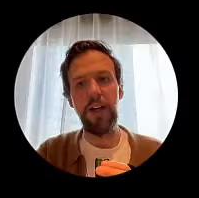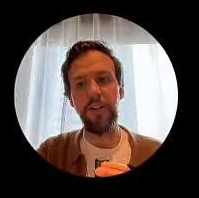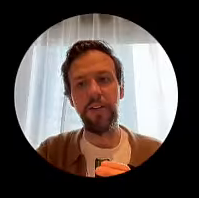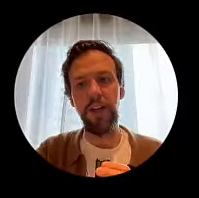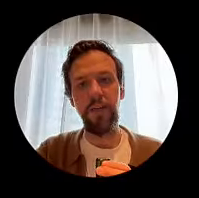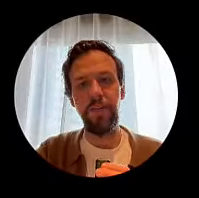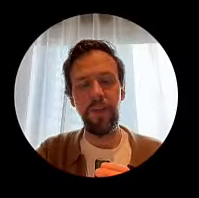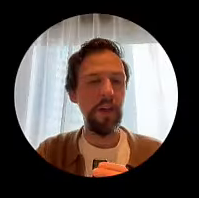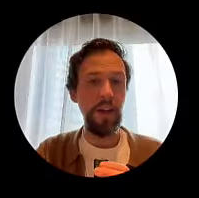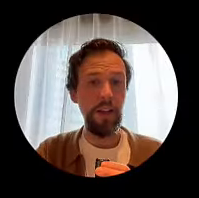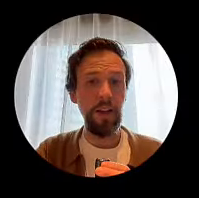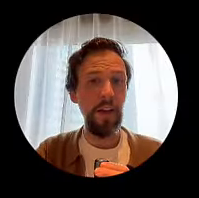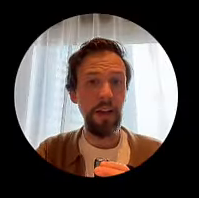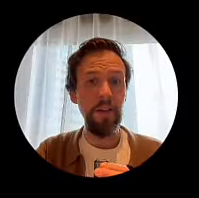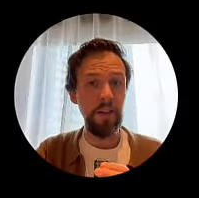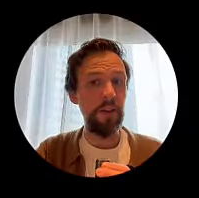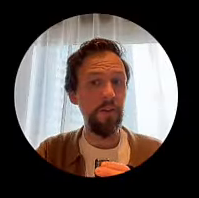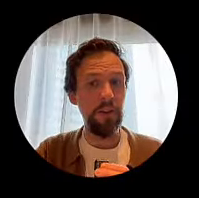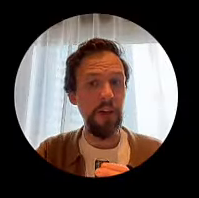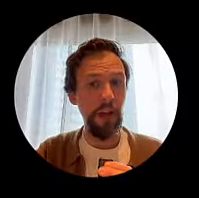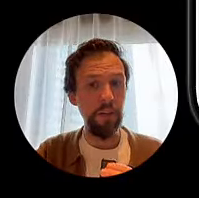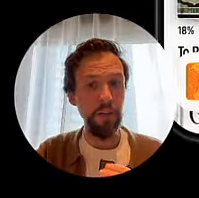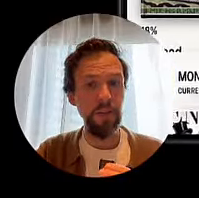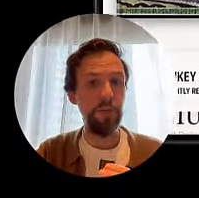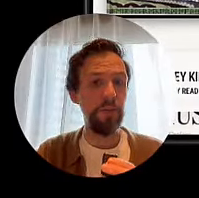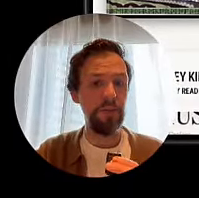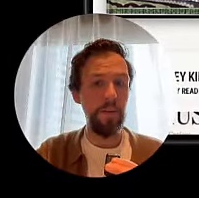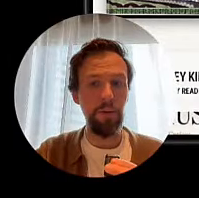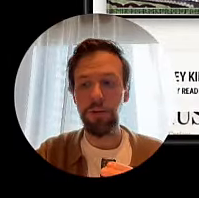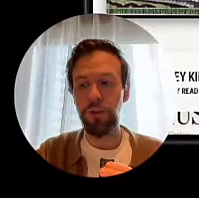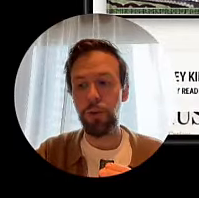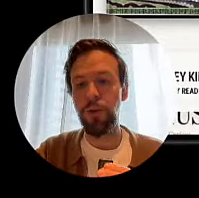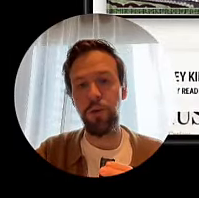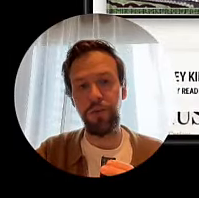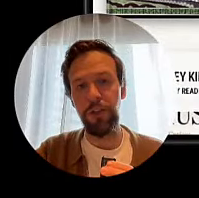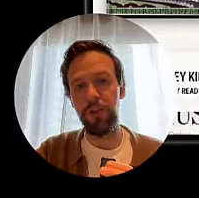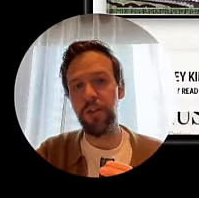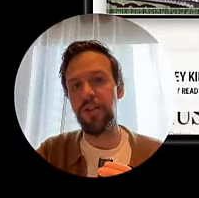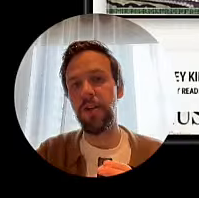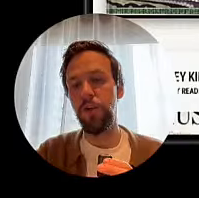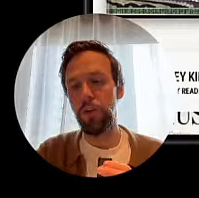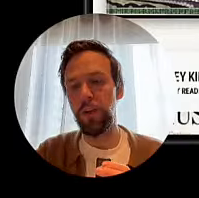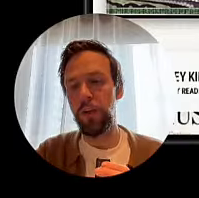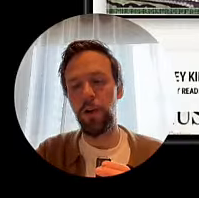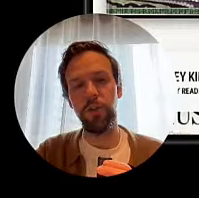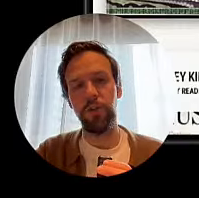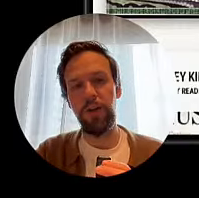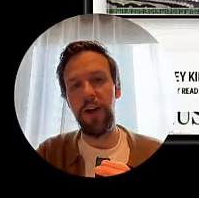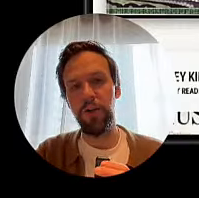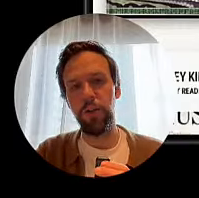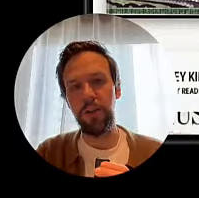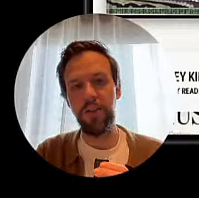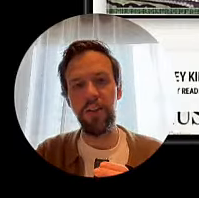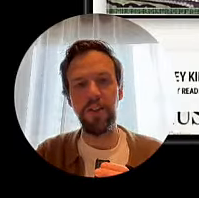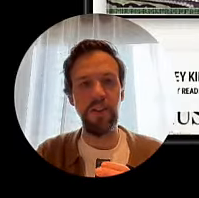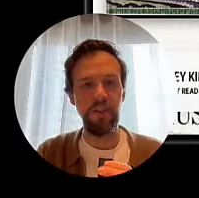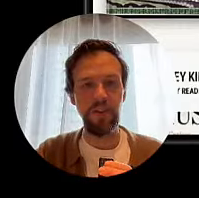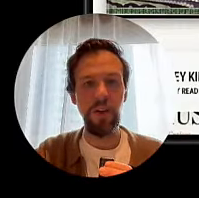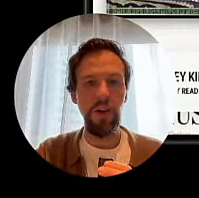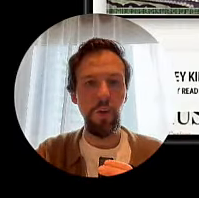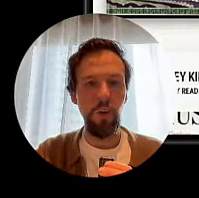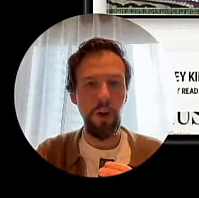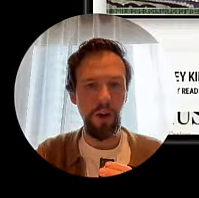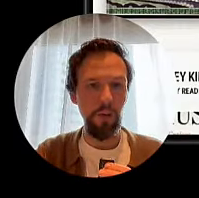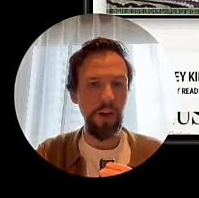liquid glass design. And in the end, it even helped us because Apple chose to feature us during the launch of iOS 26